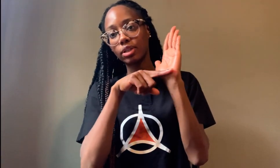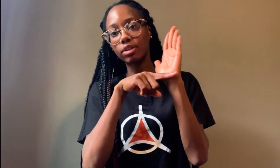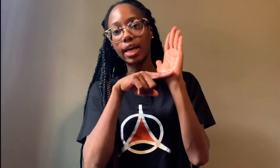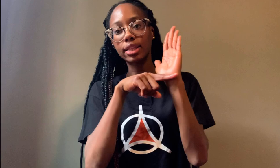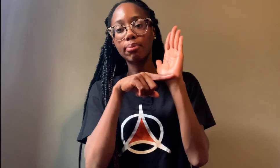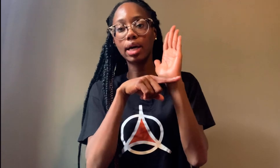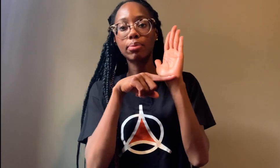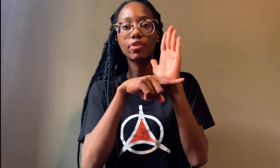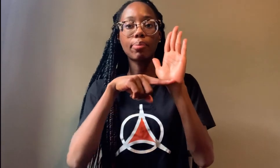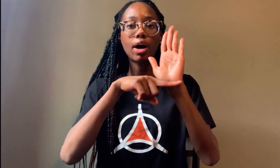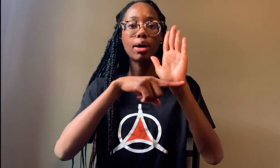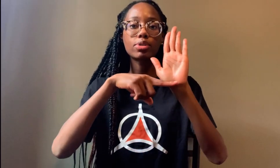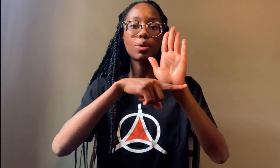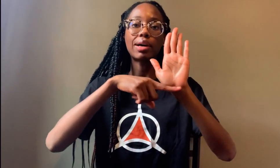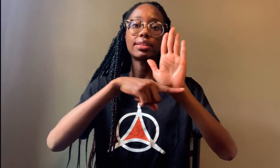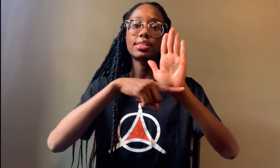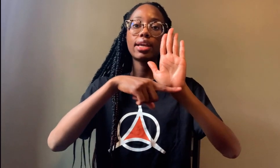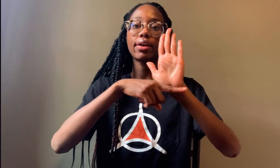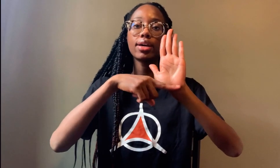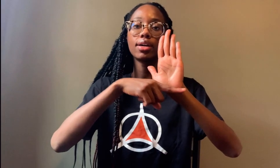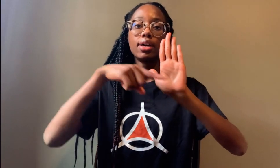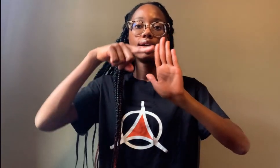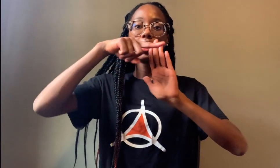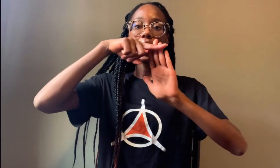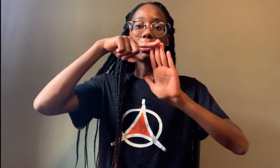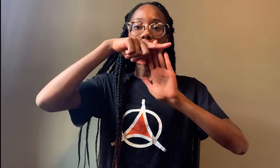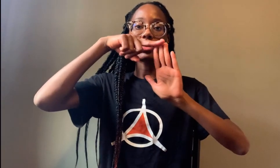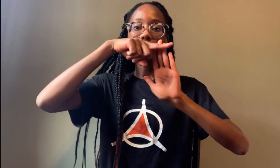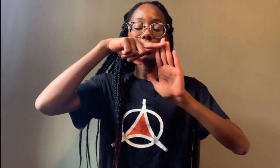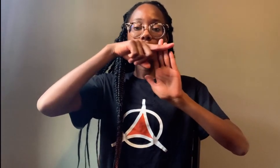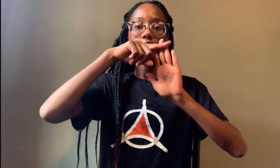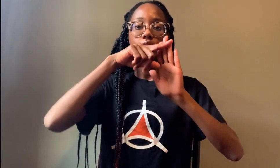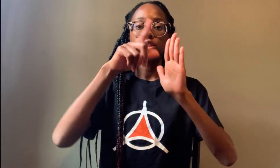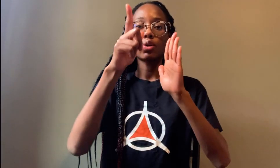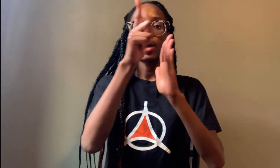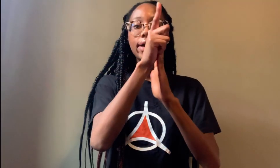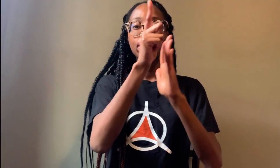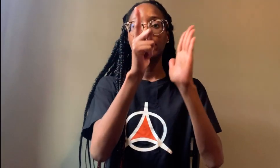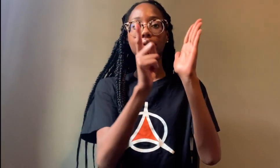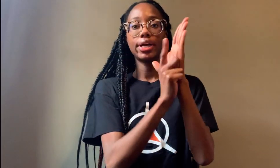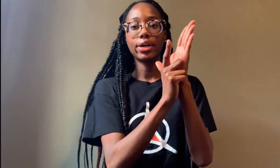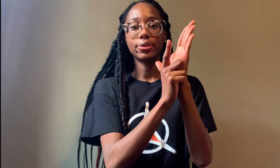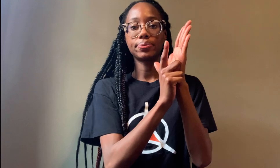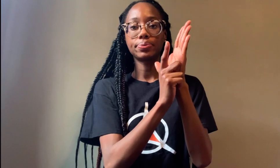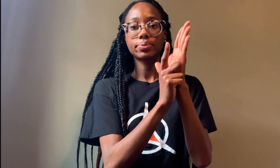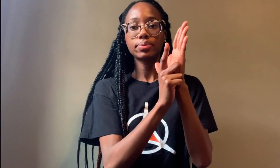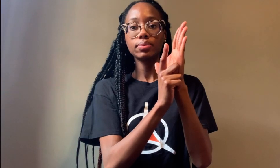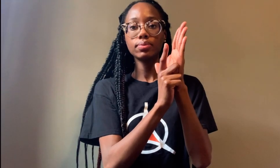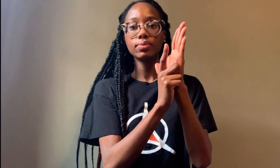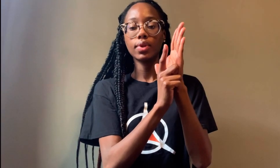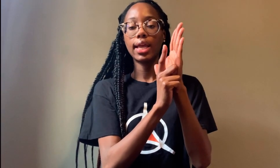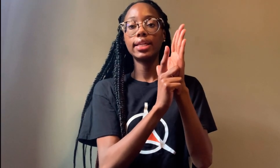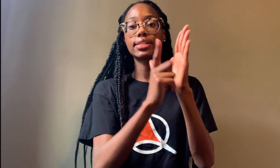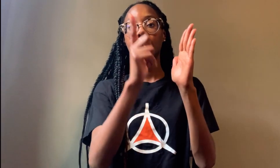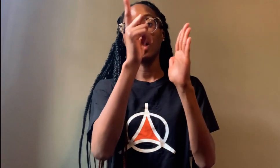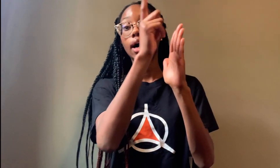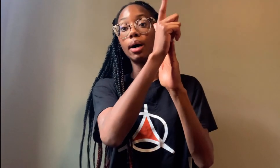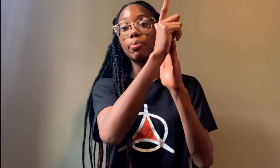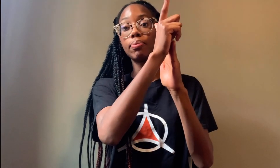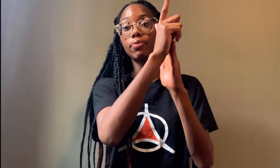literally at the bottom of your palm. So about this area and about this area. So L, L. And it's up